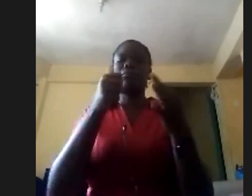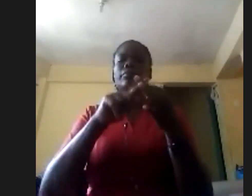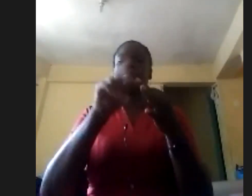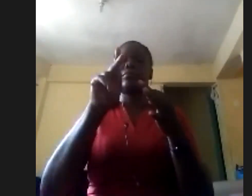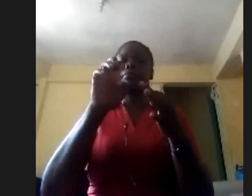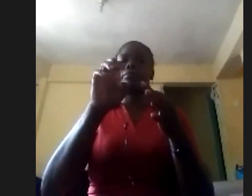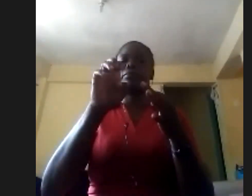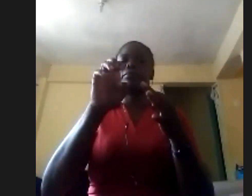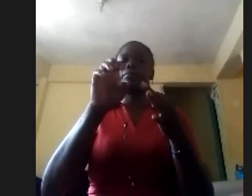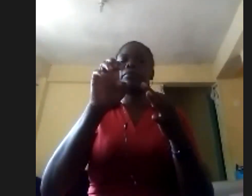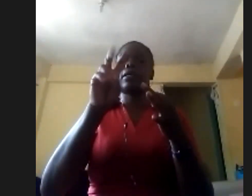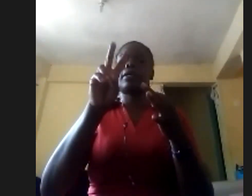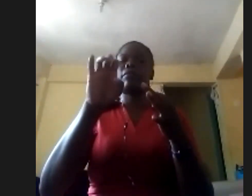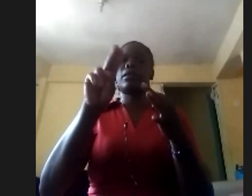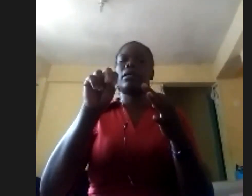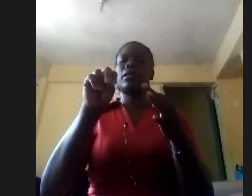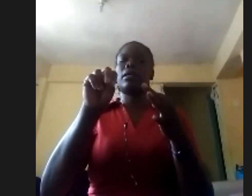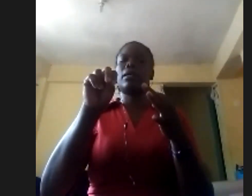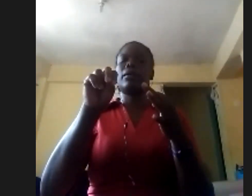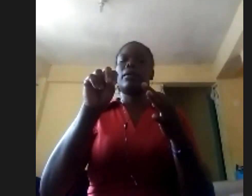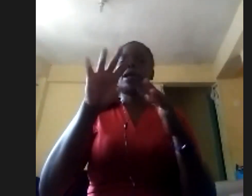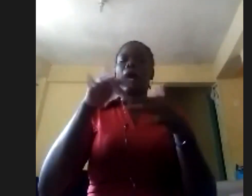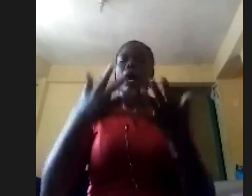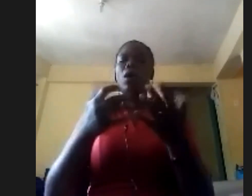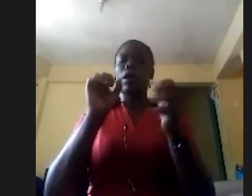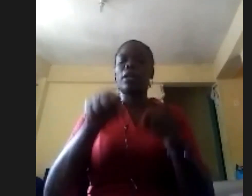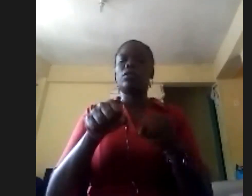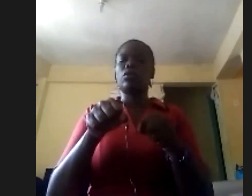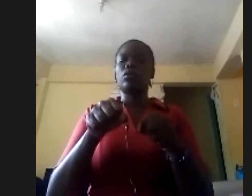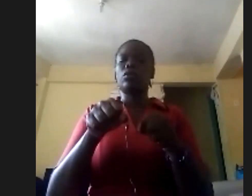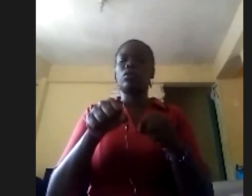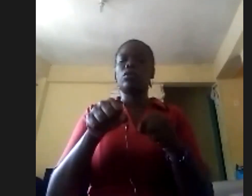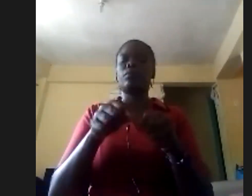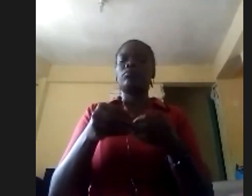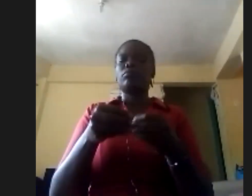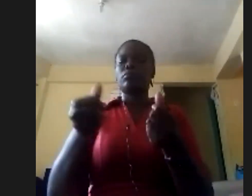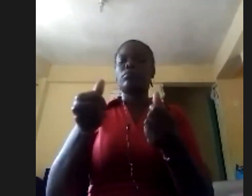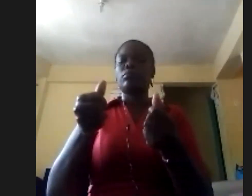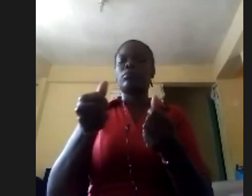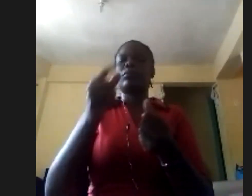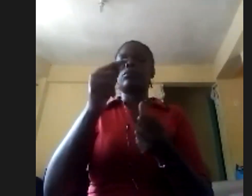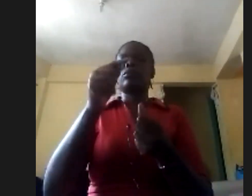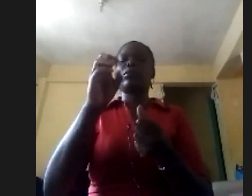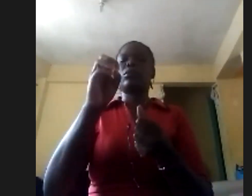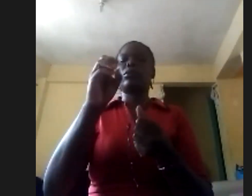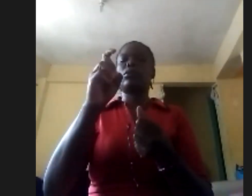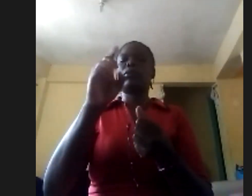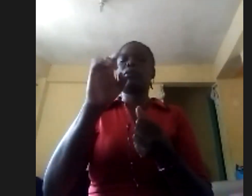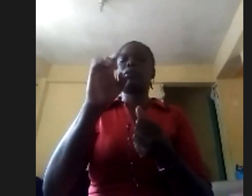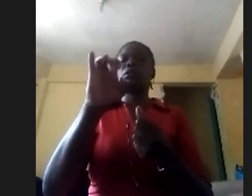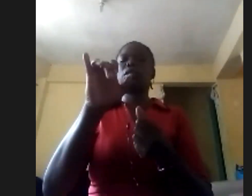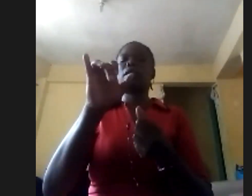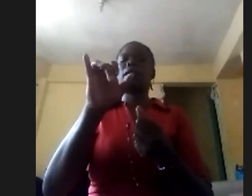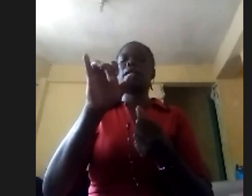question to our panelists. How do you deal with a toxic relationship, especially to our youth who still want to hang